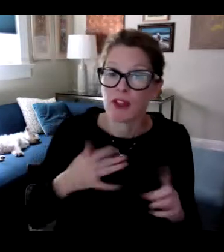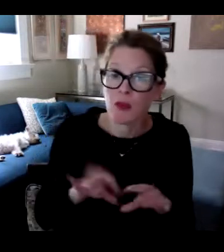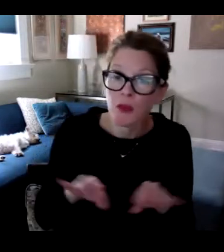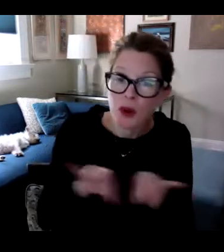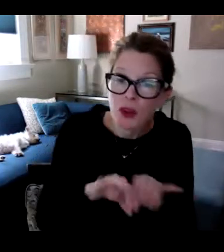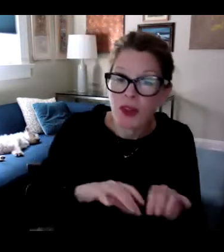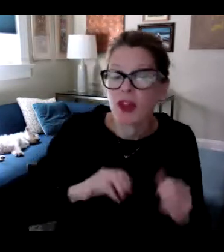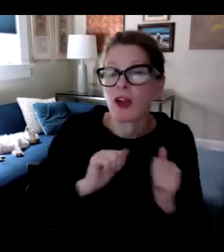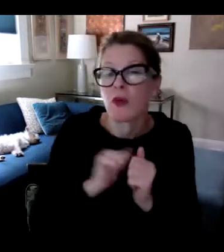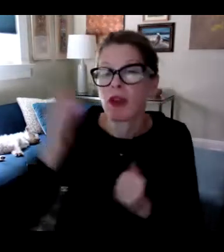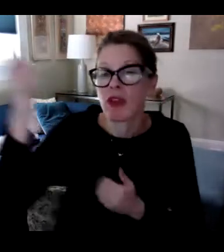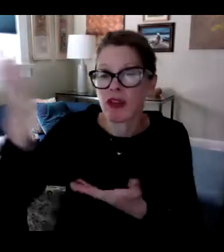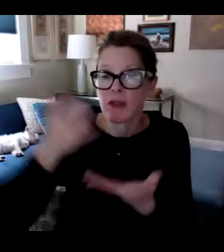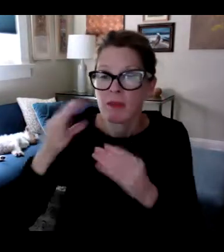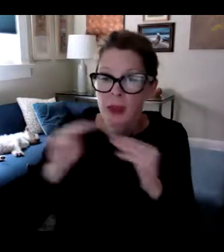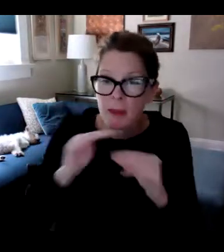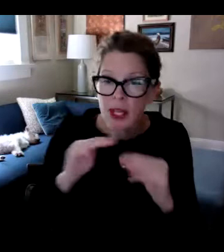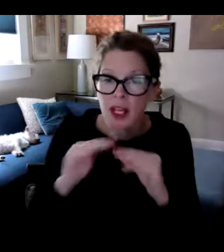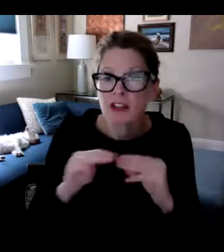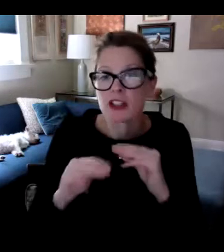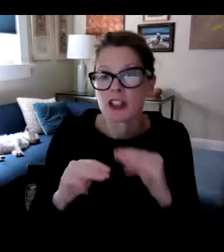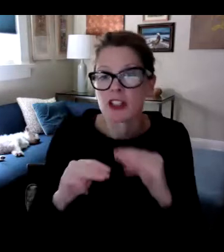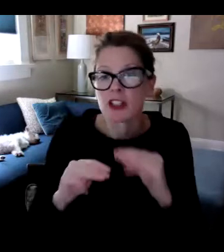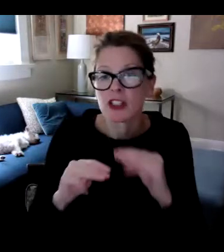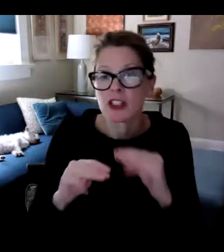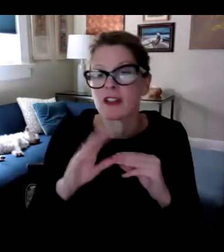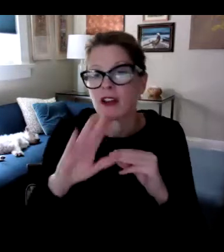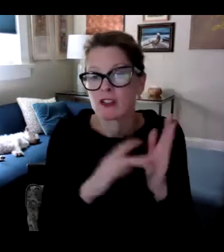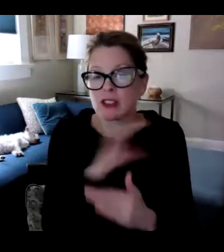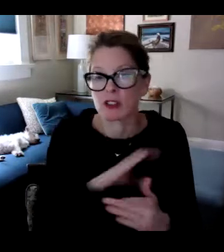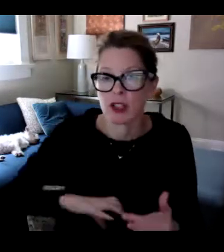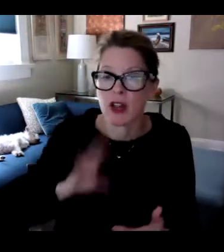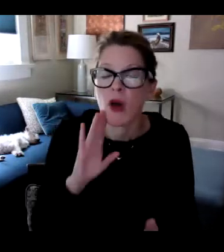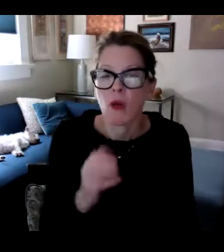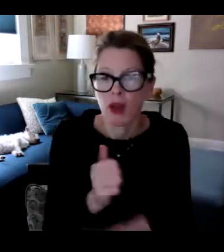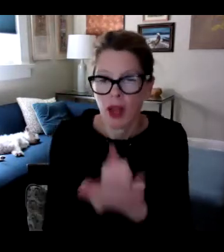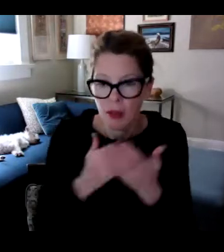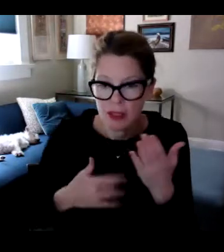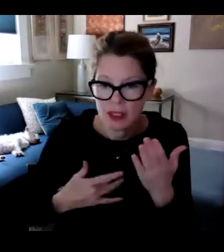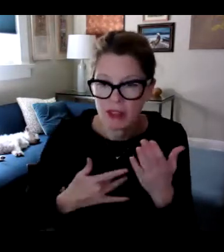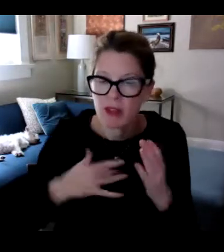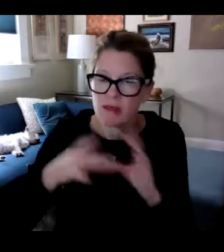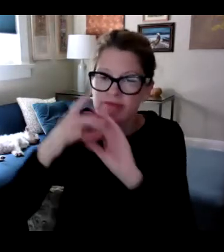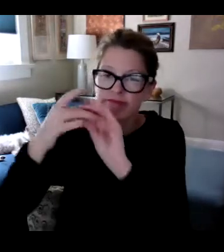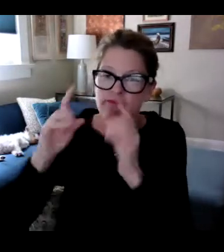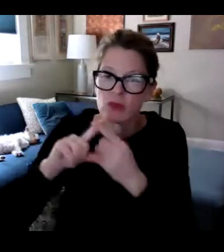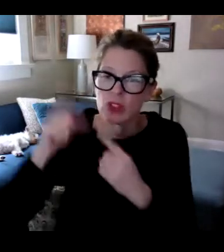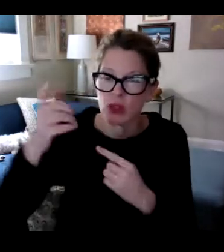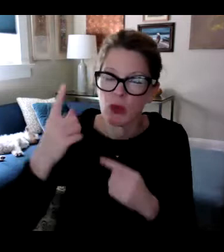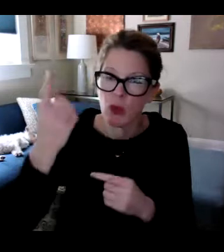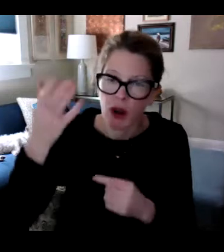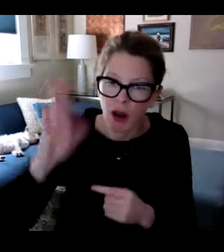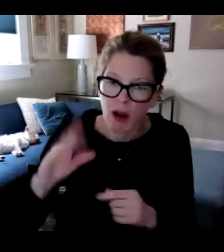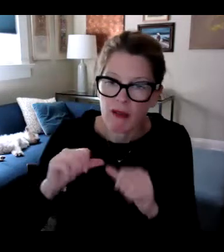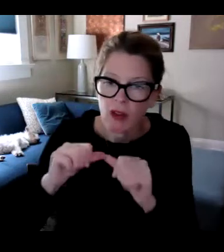and mediation of Jesus Christ our Savior, who lives and reigns with you and the Holy Spirit, one God, forever and